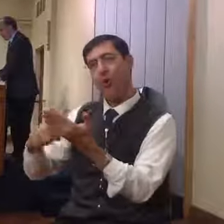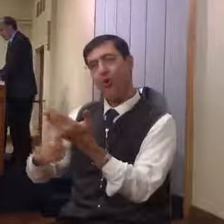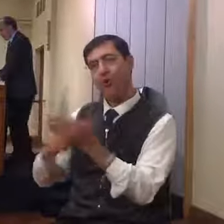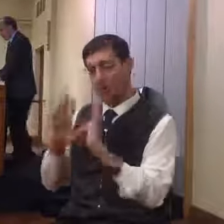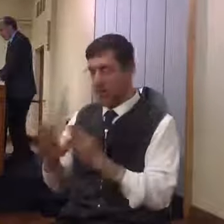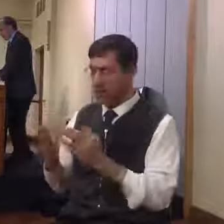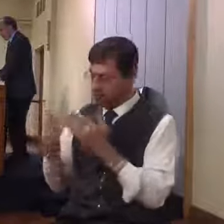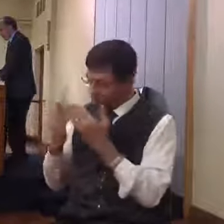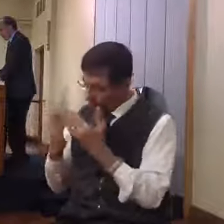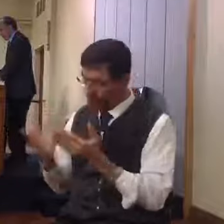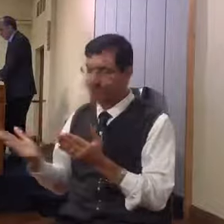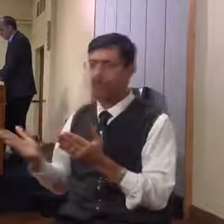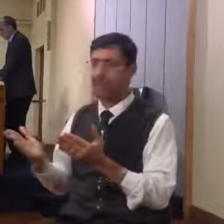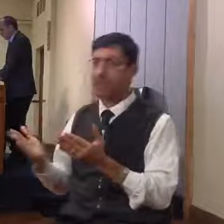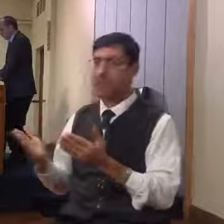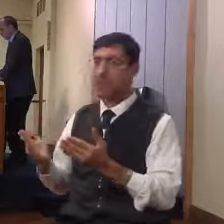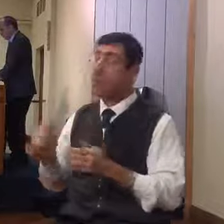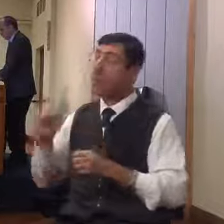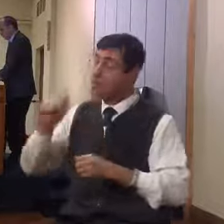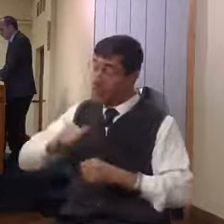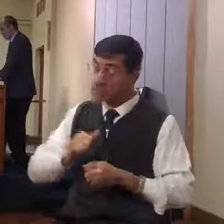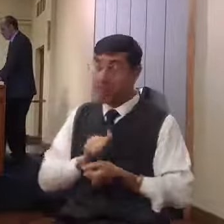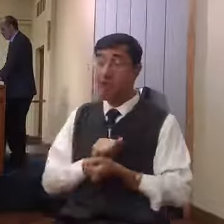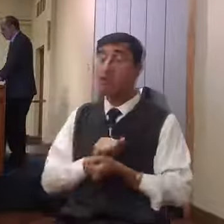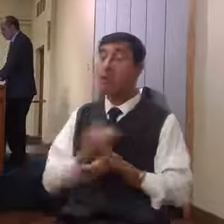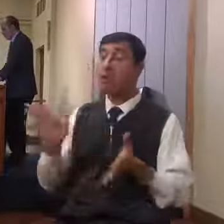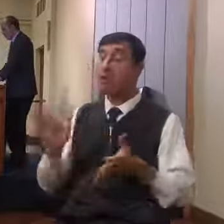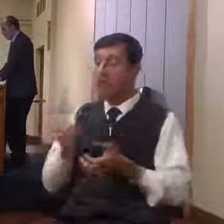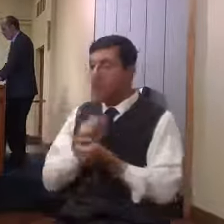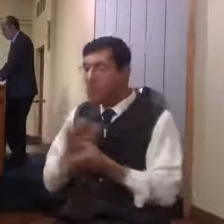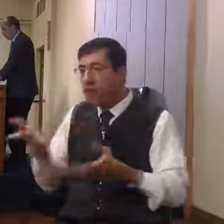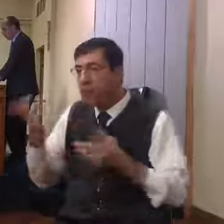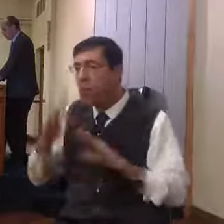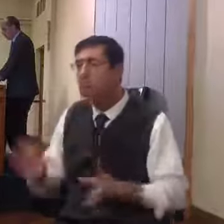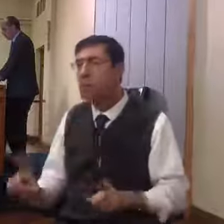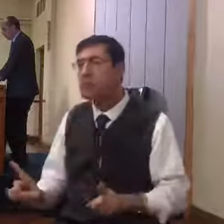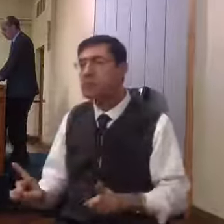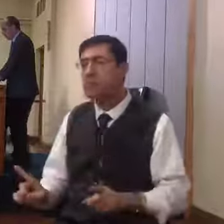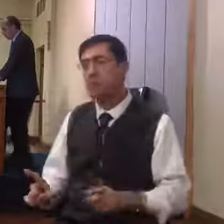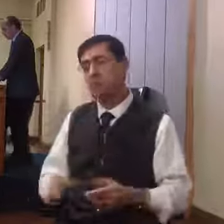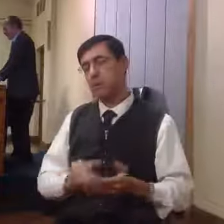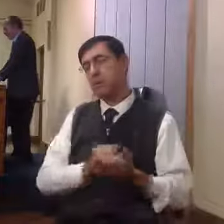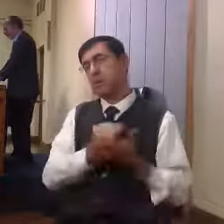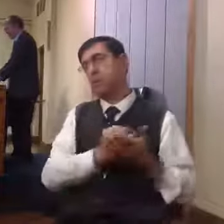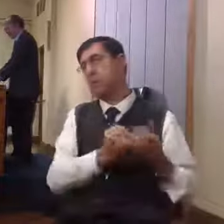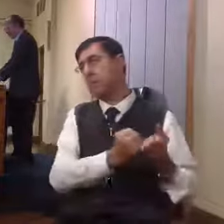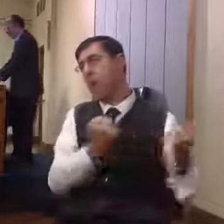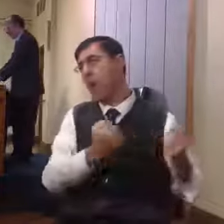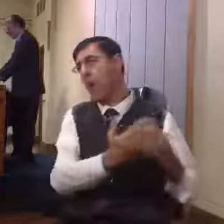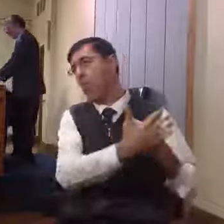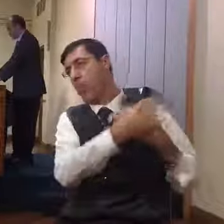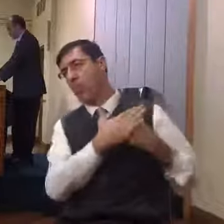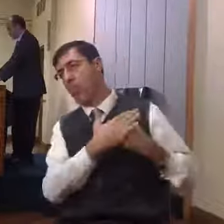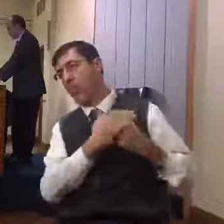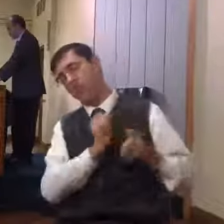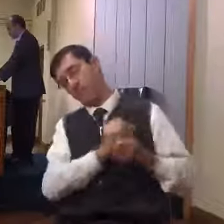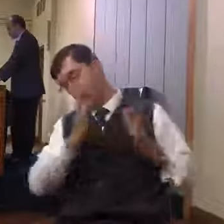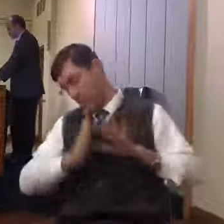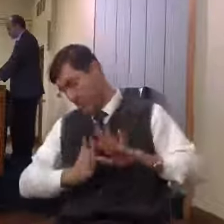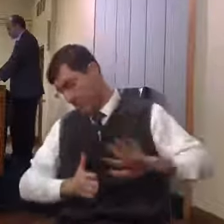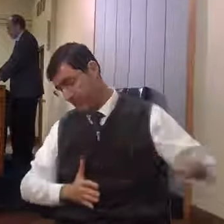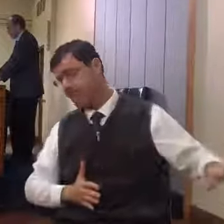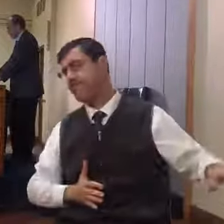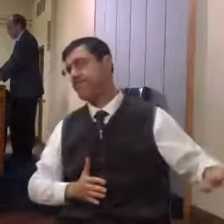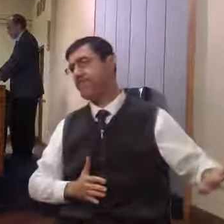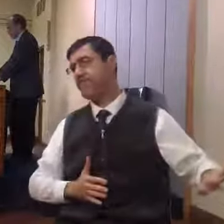Freedom is to be free from the power of sin. Our guilt is over. Our guilt is lifted up by